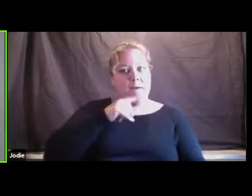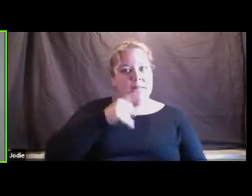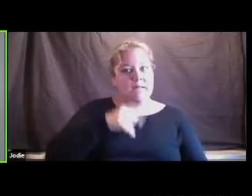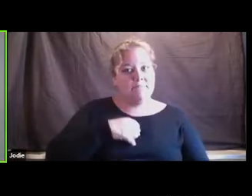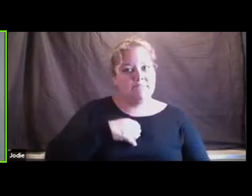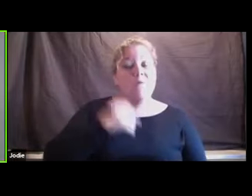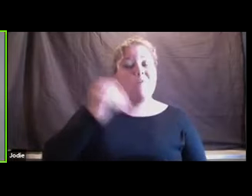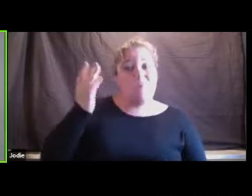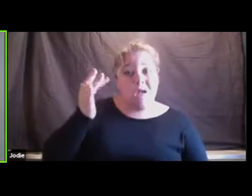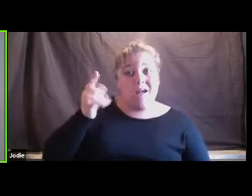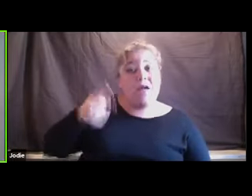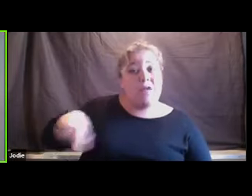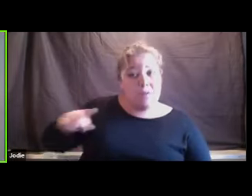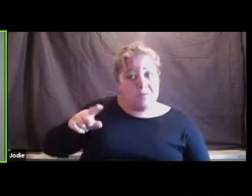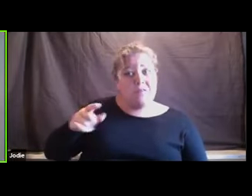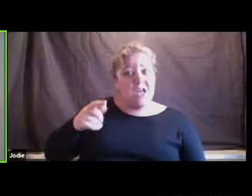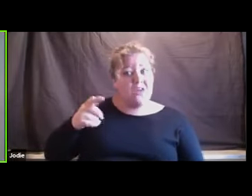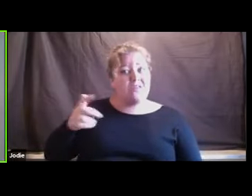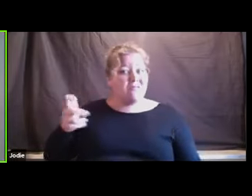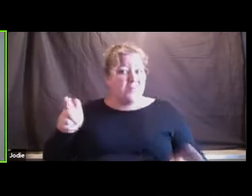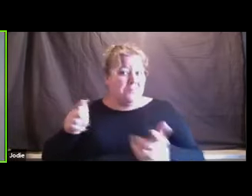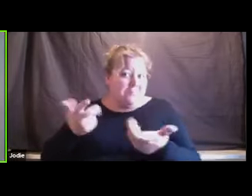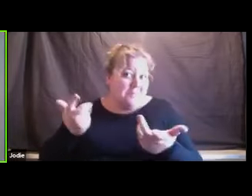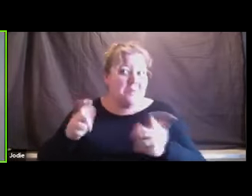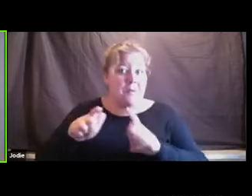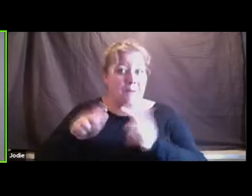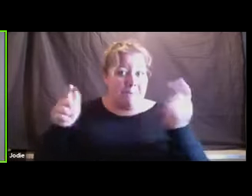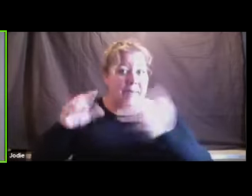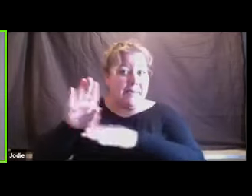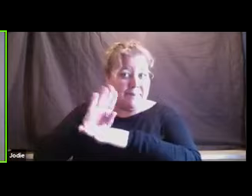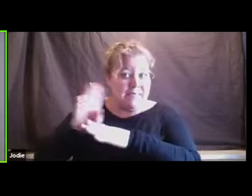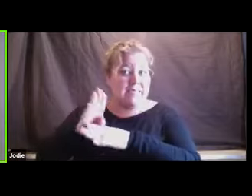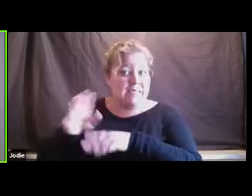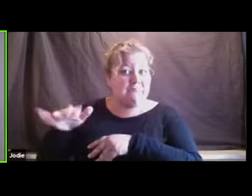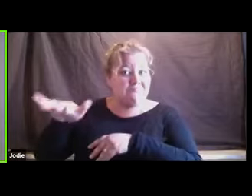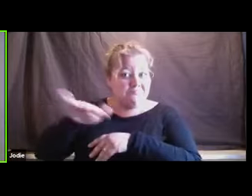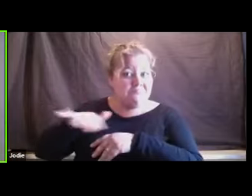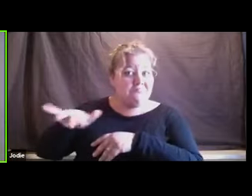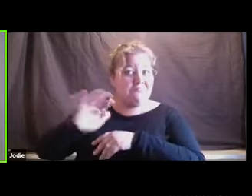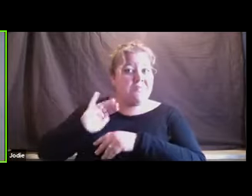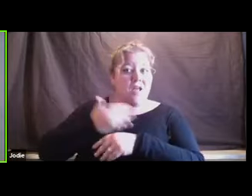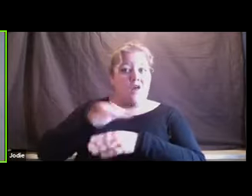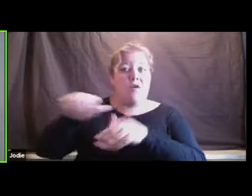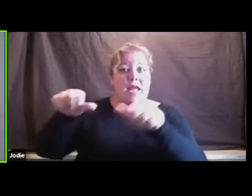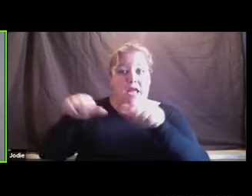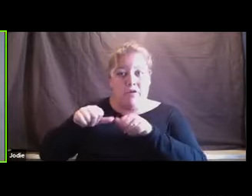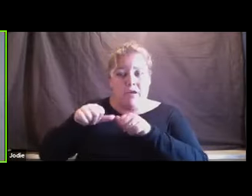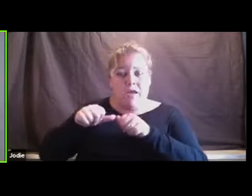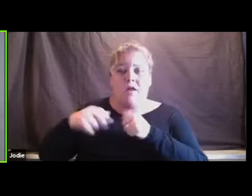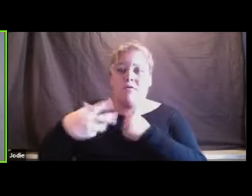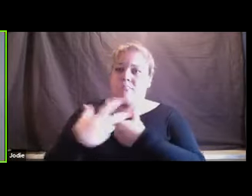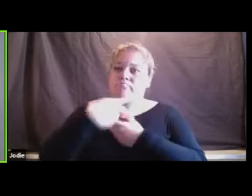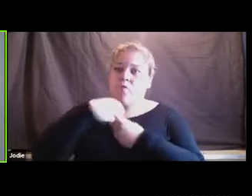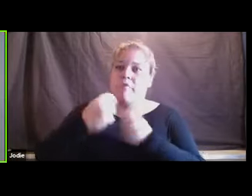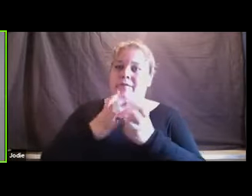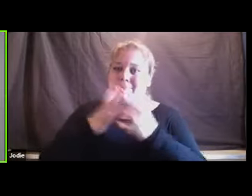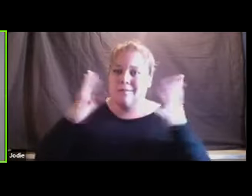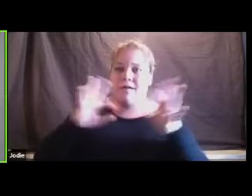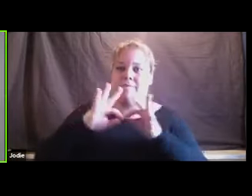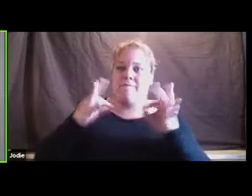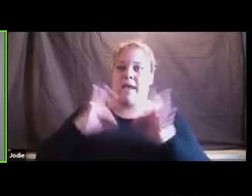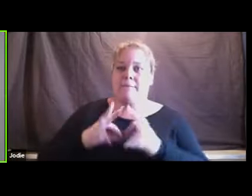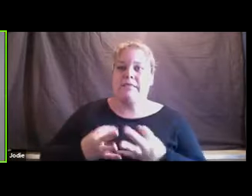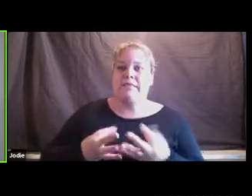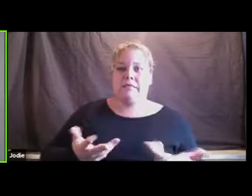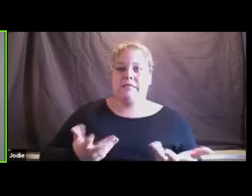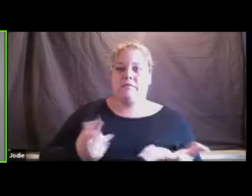well-known sort of large entity serving a lot of families in those sites, and yeah, I think that they do